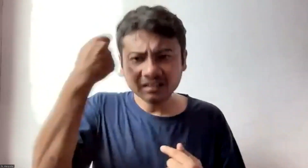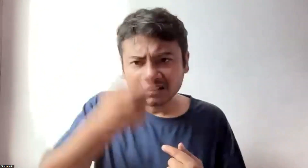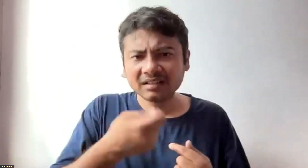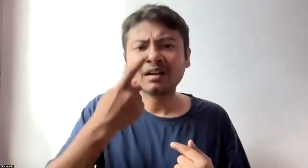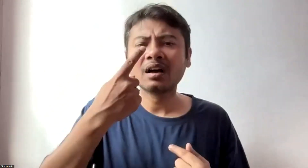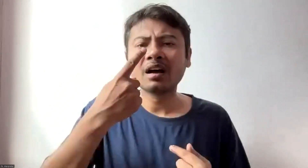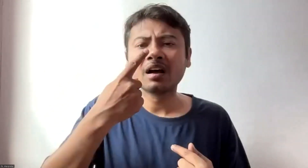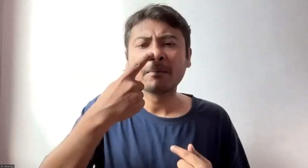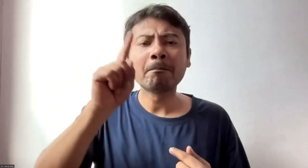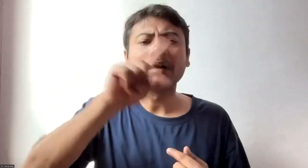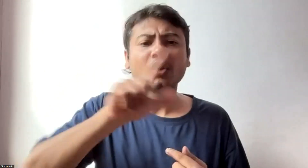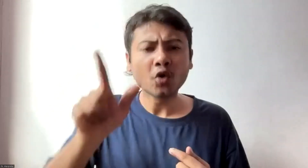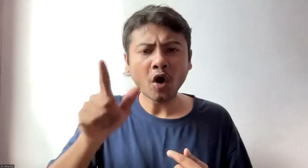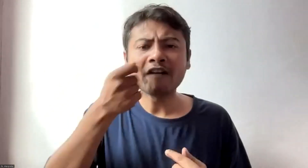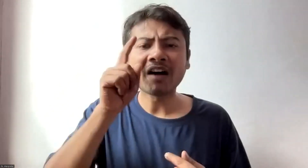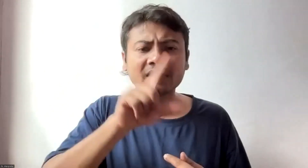also Krishna's part.